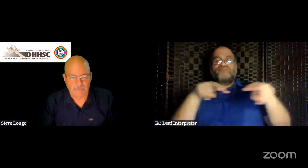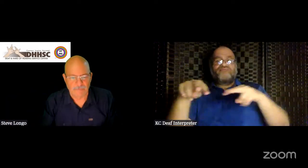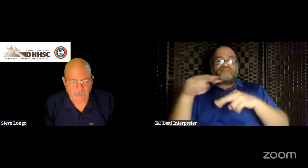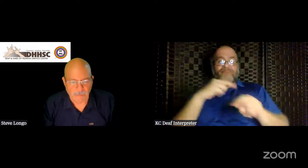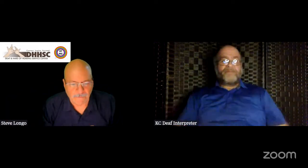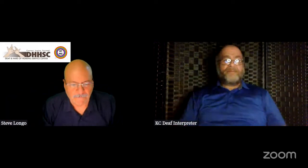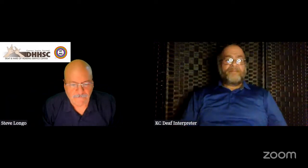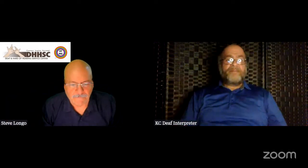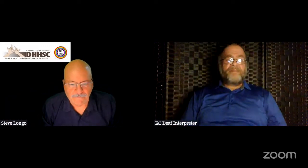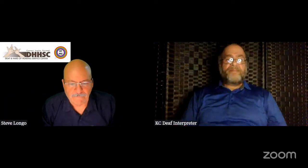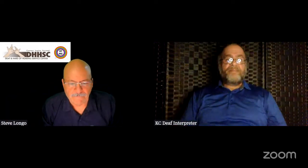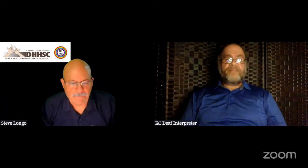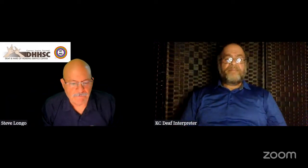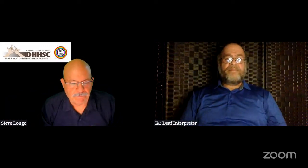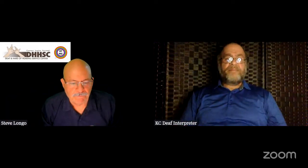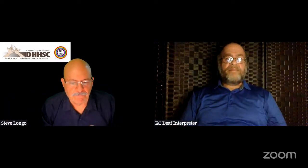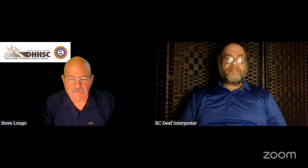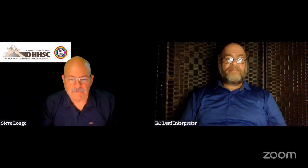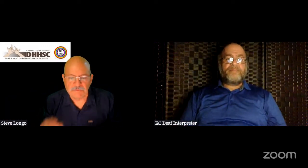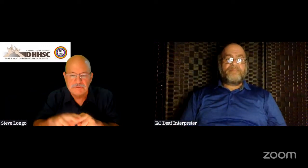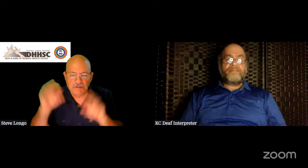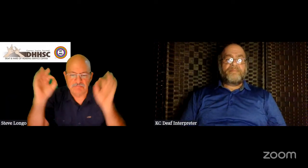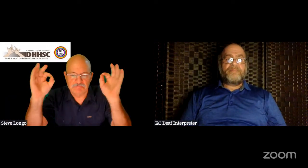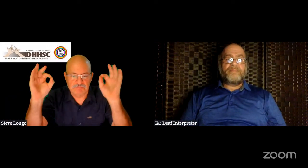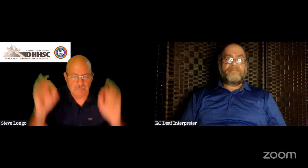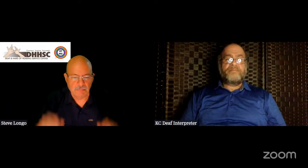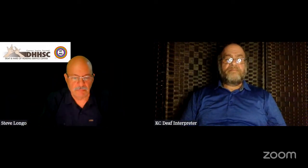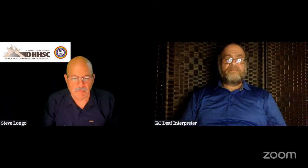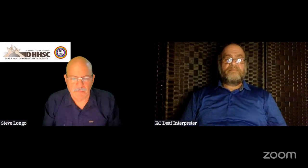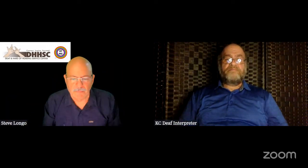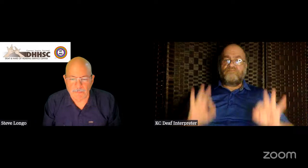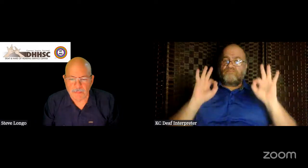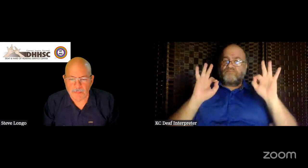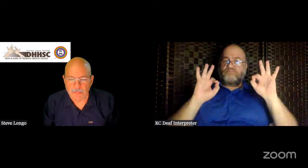Had good, clear vantage points the whole way.